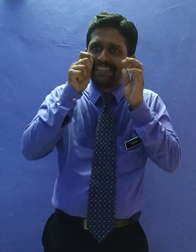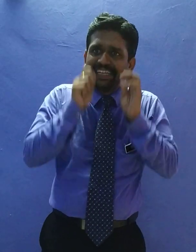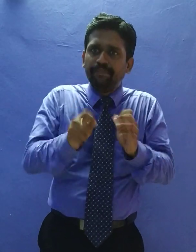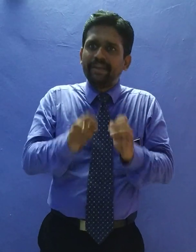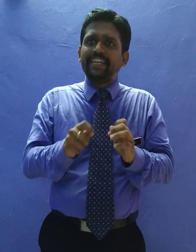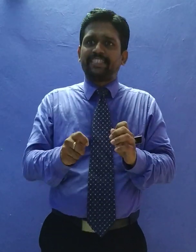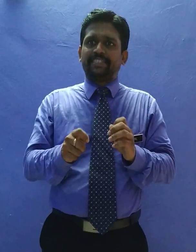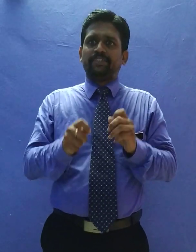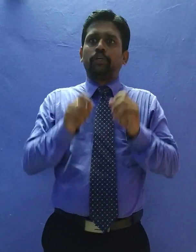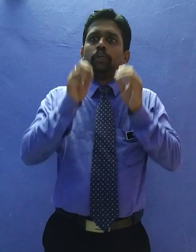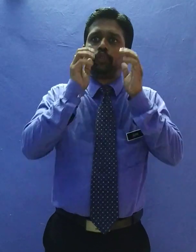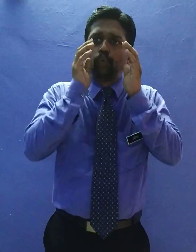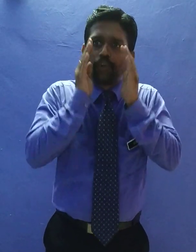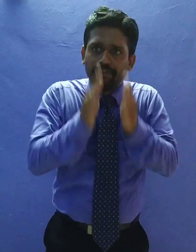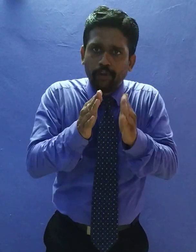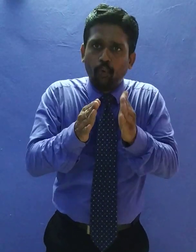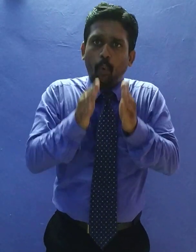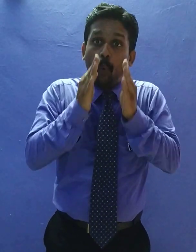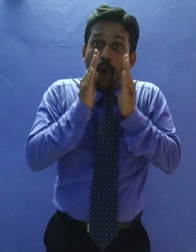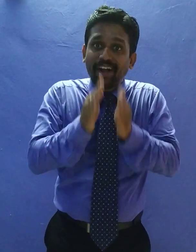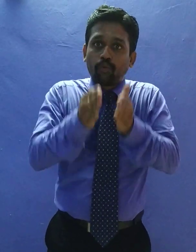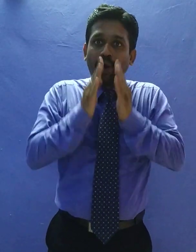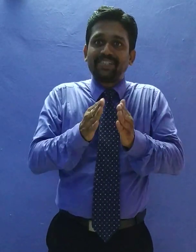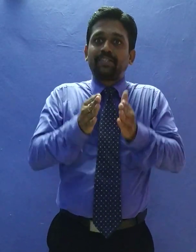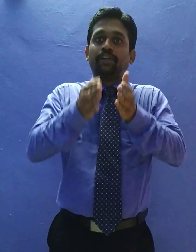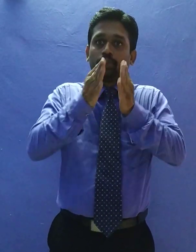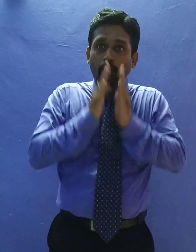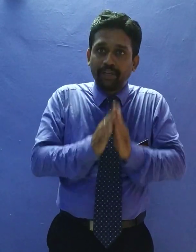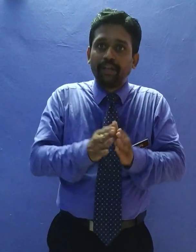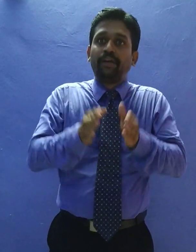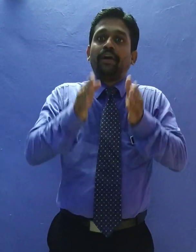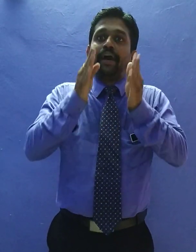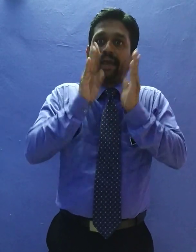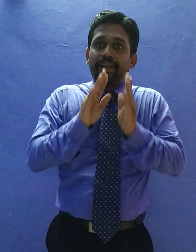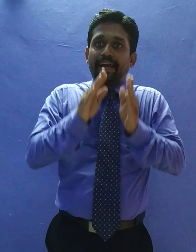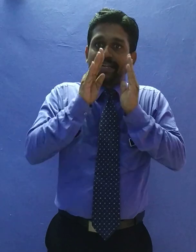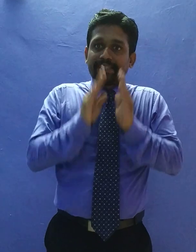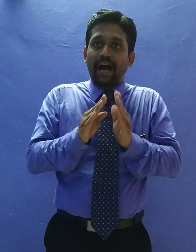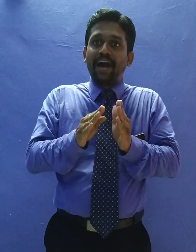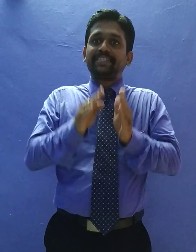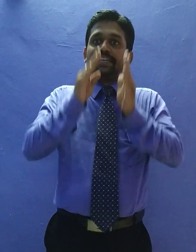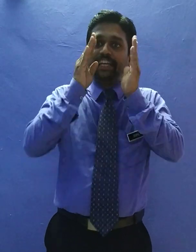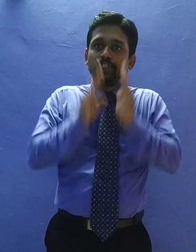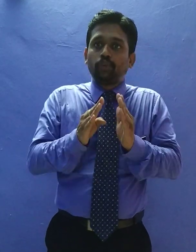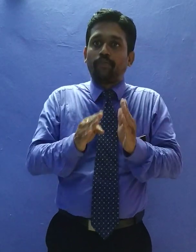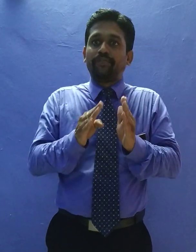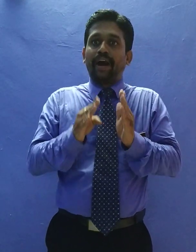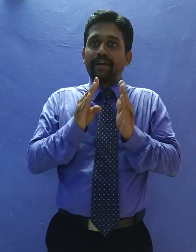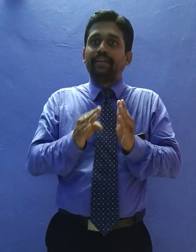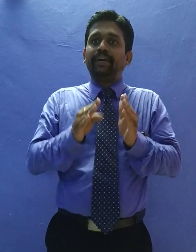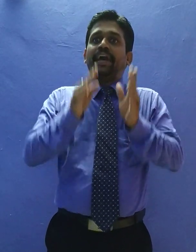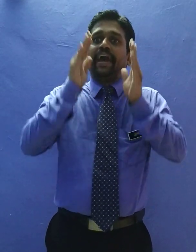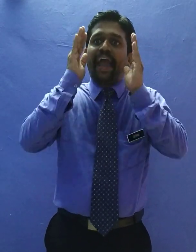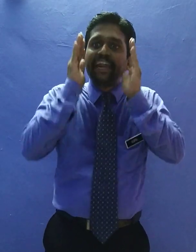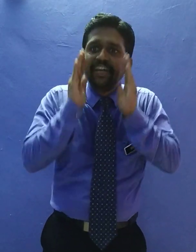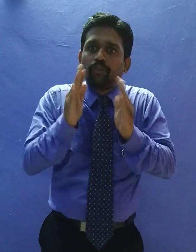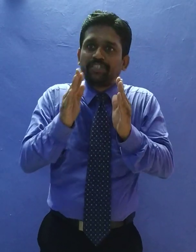3 minutes to review what was taught and ask each of the other any